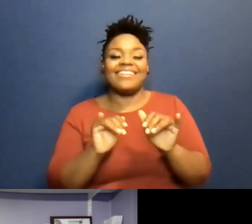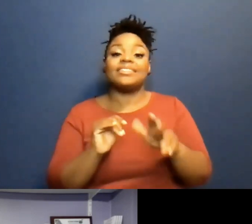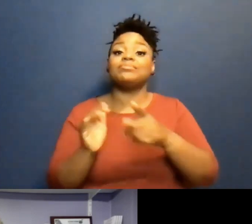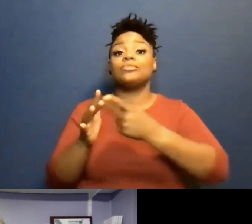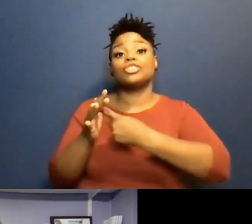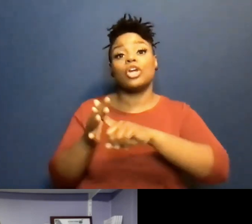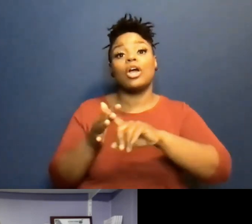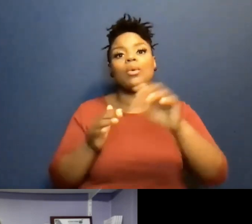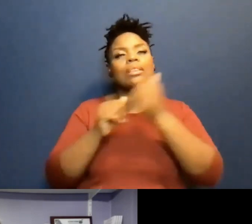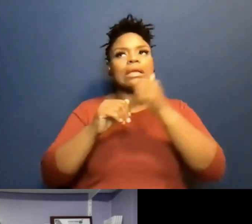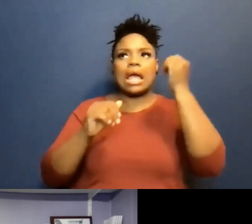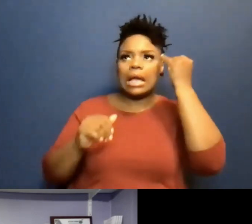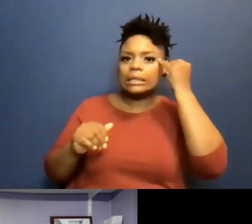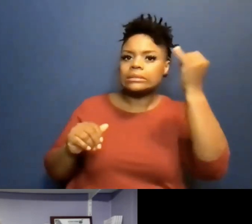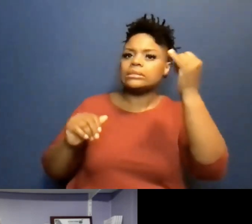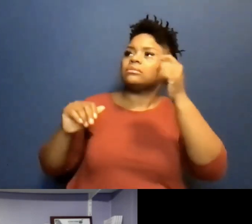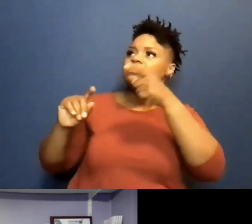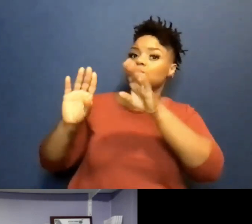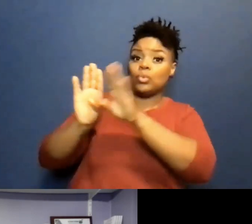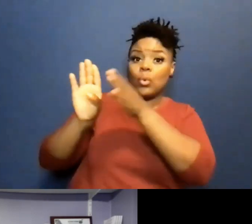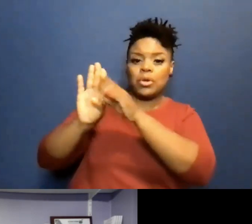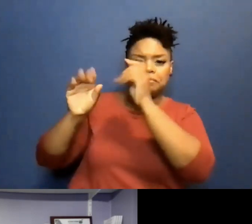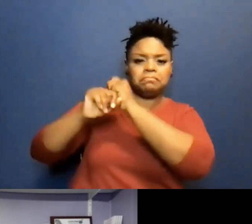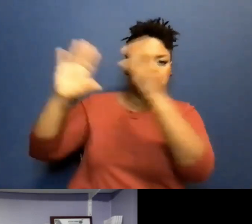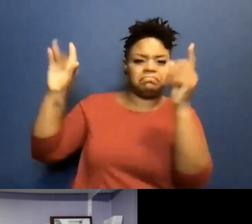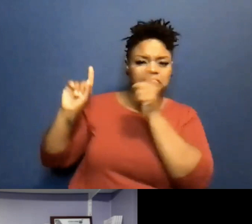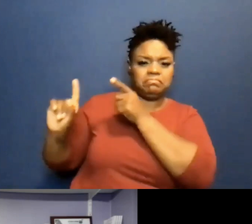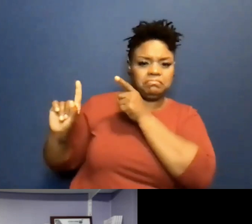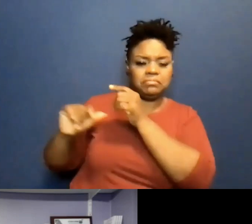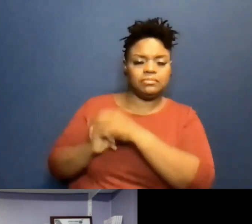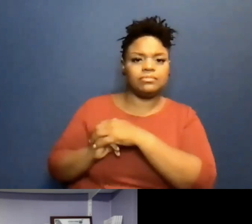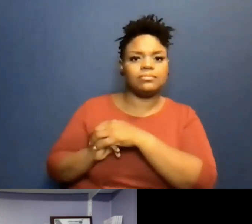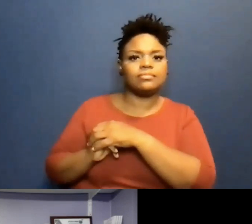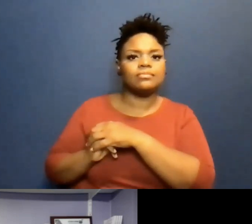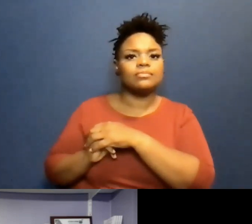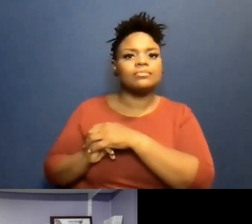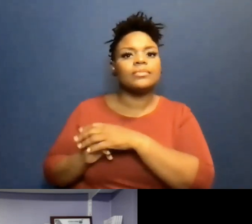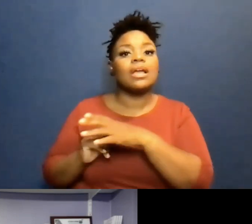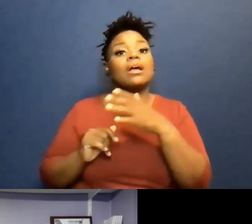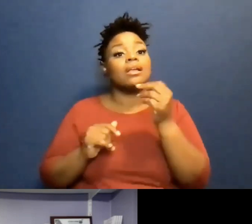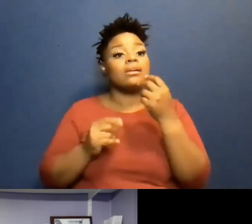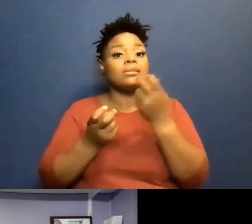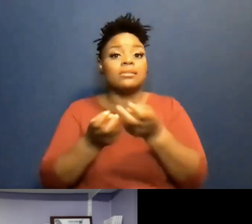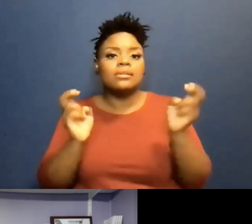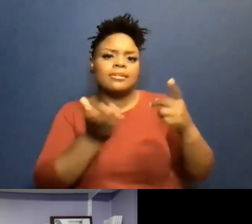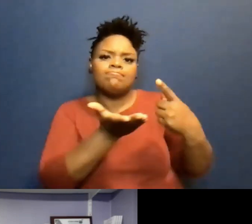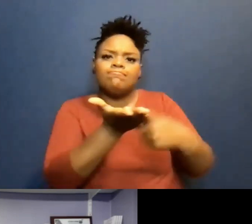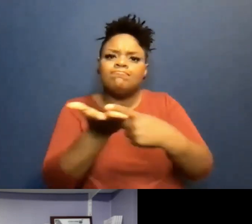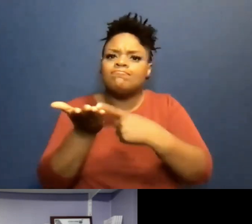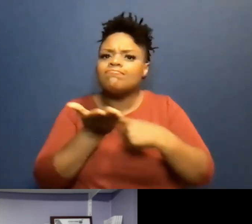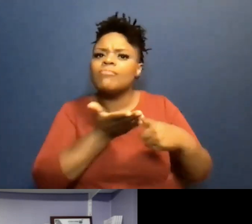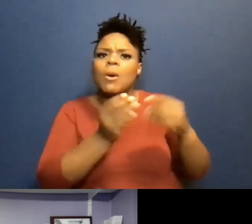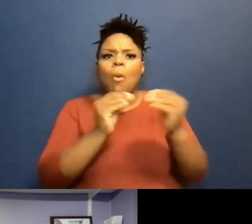and then through chatting as a group, we had the idea of the tattoo which the birds